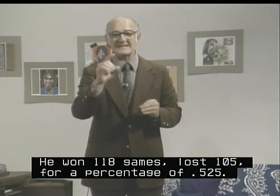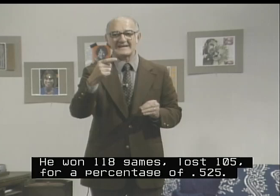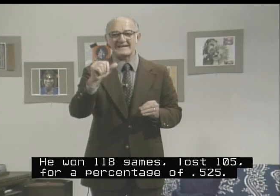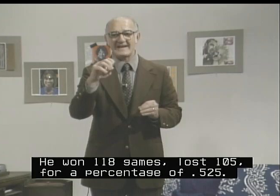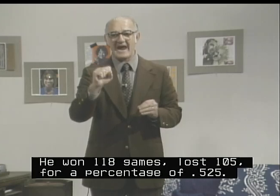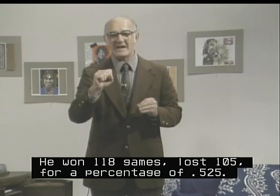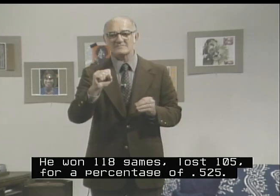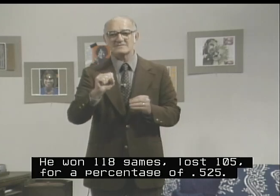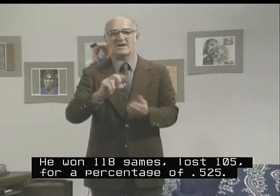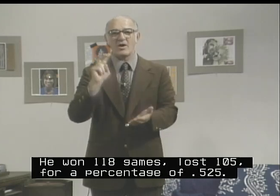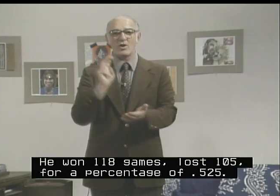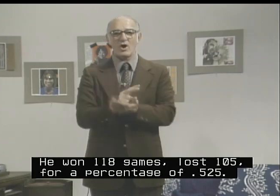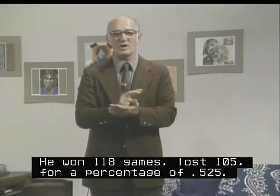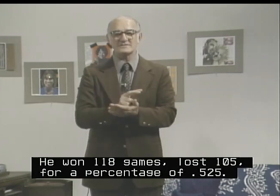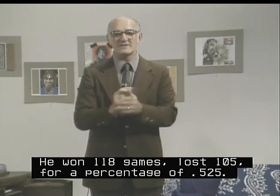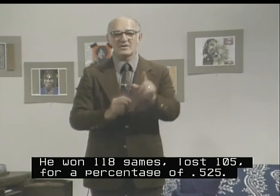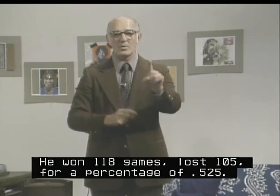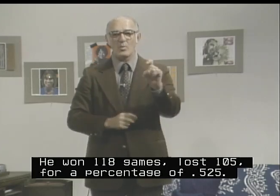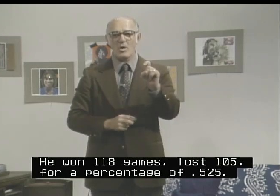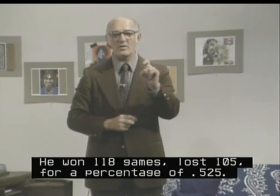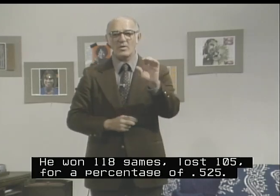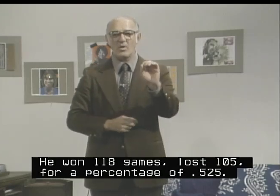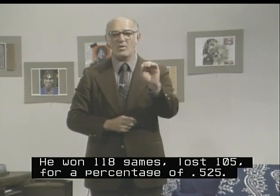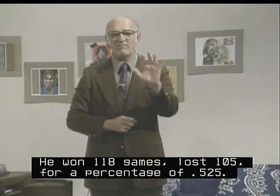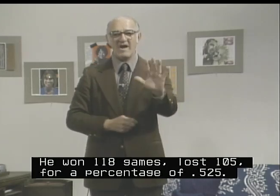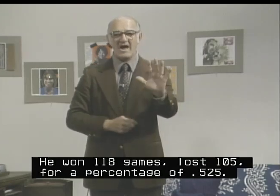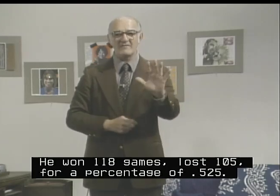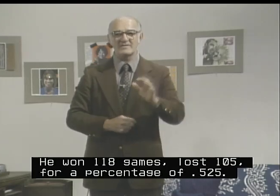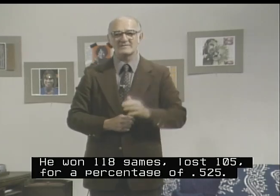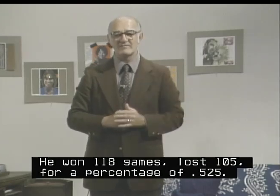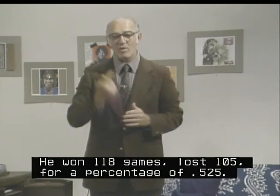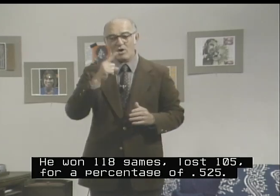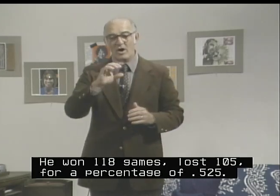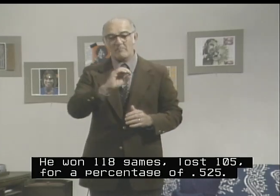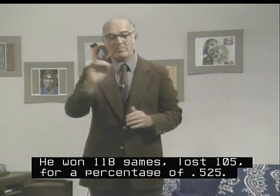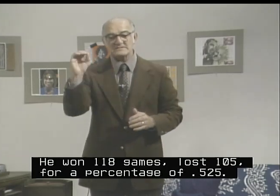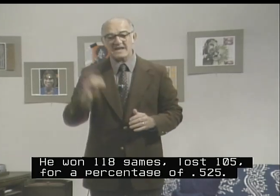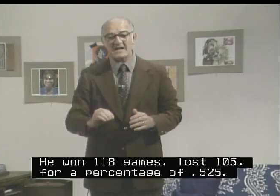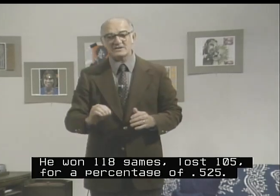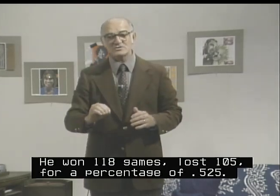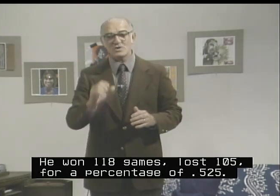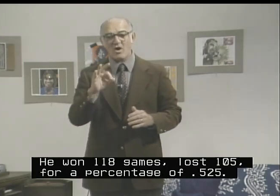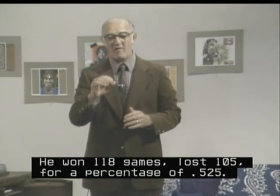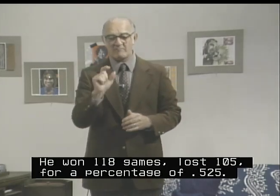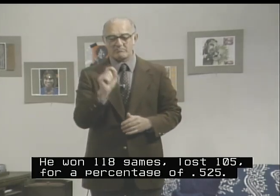118 games, lost 105, for a percentage of